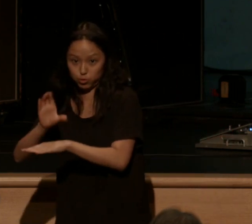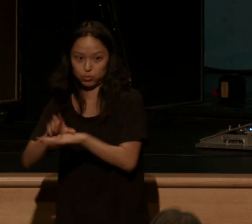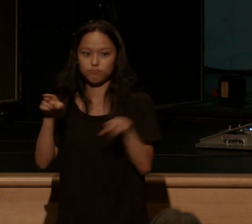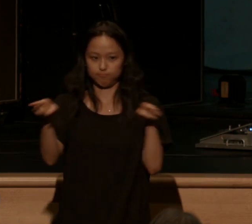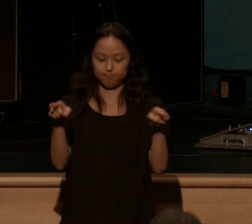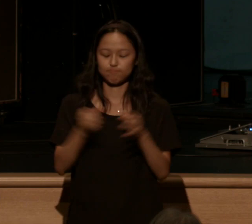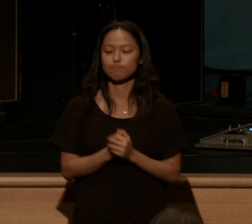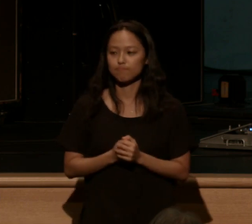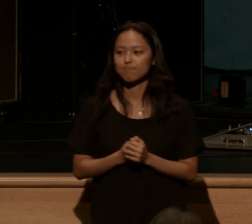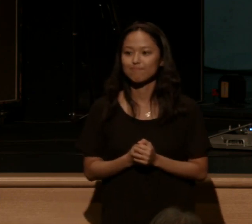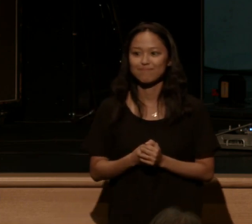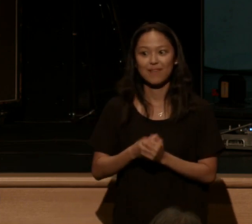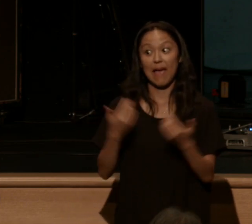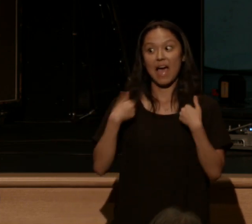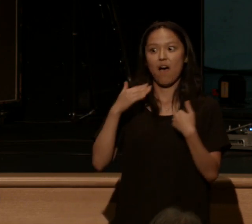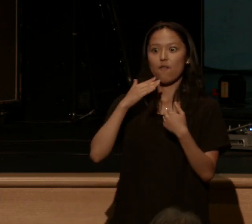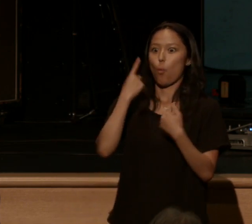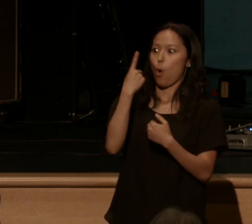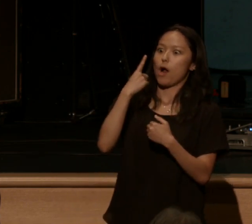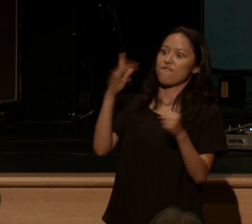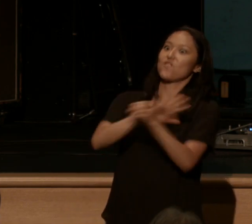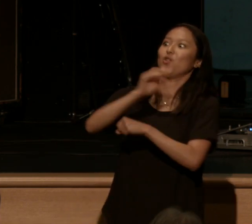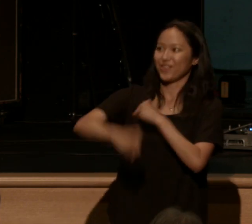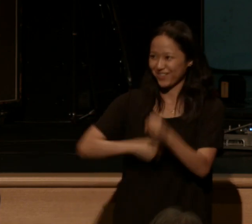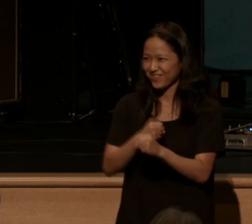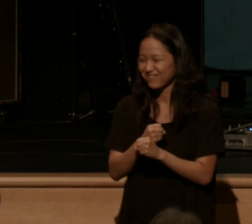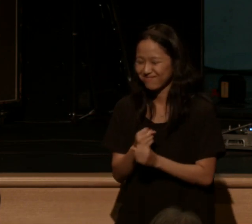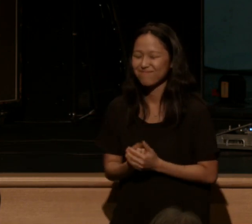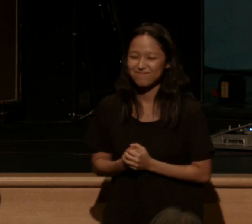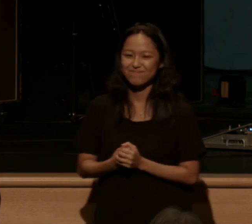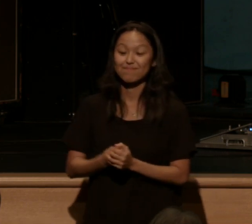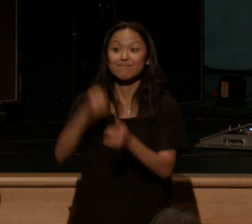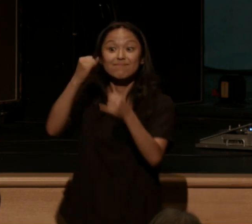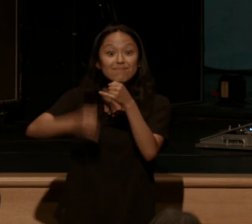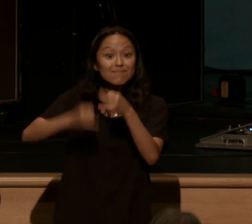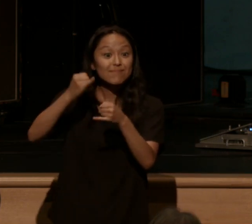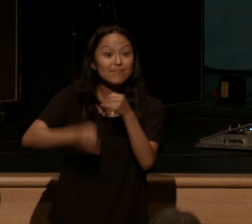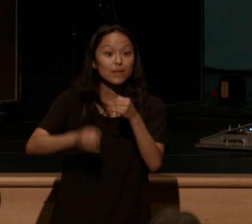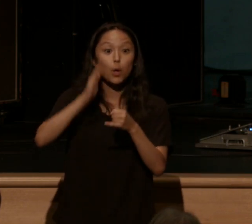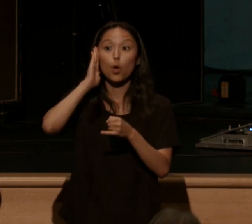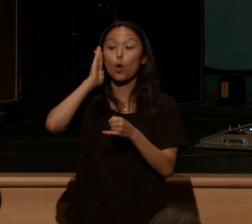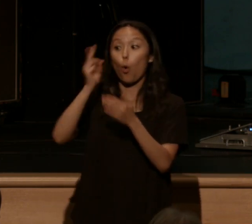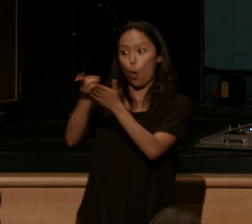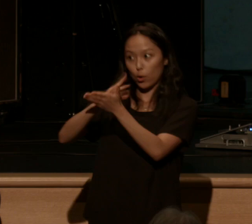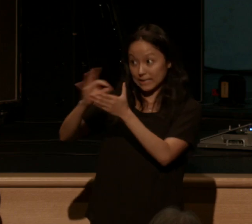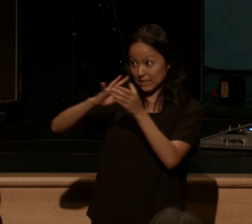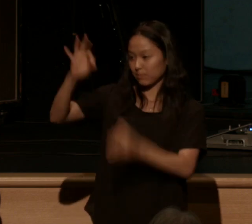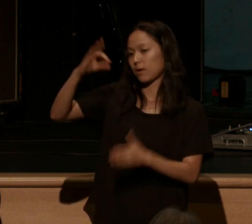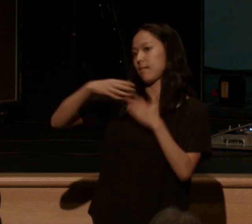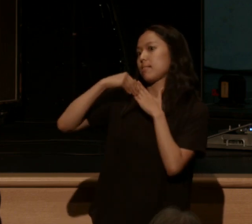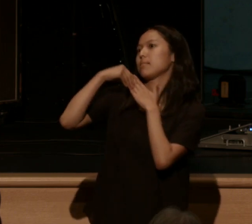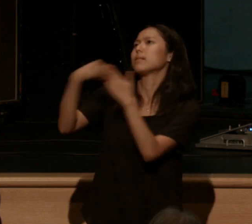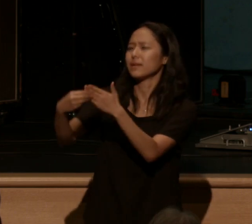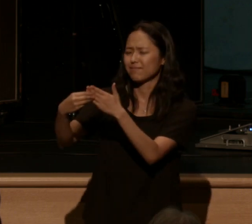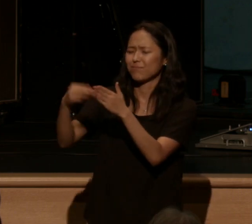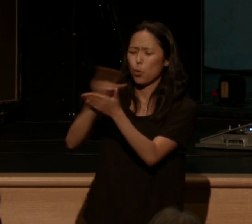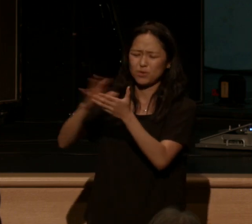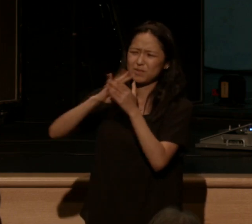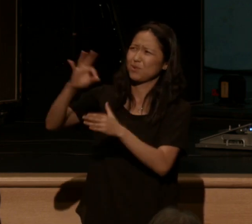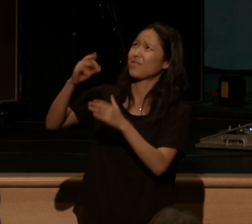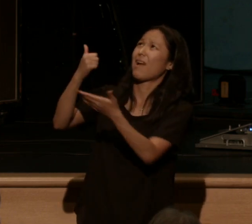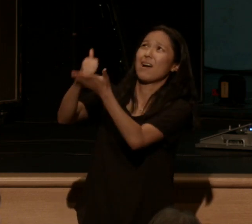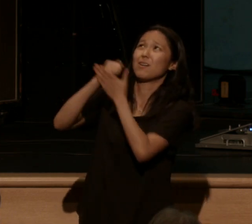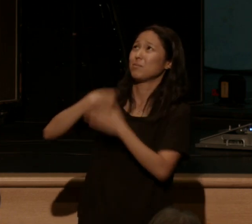go through it. All right? That's gonna be good. Lastly, this, we will be Holy Spirit led. Holy Spirit, help us to be